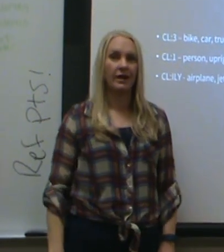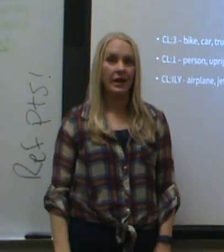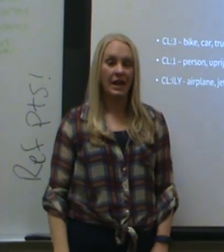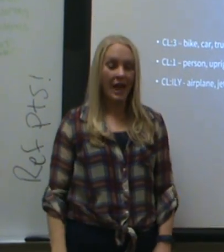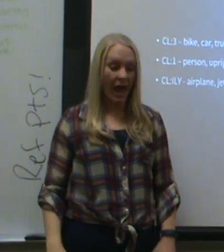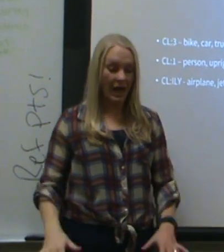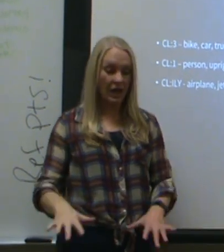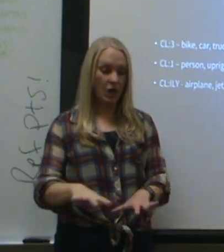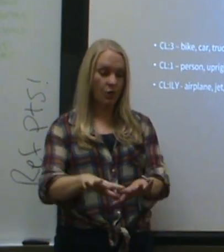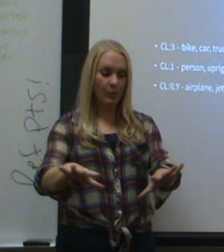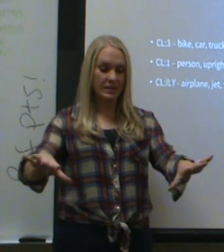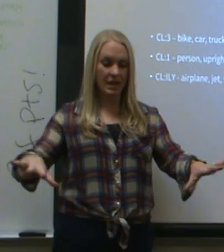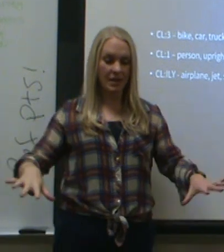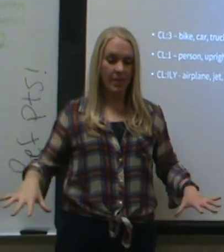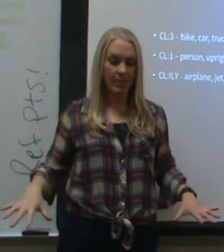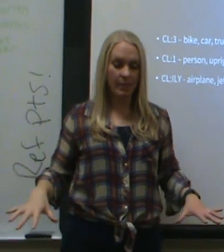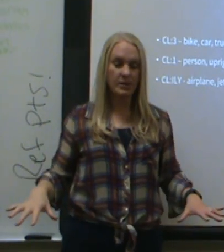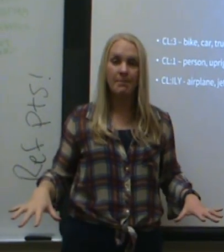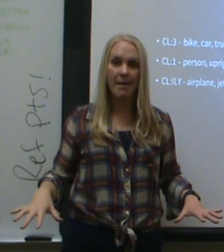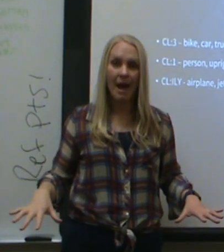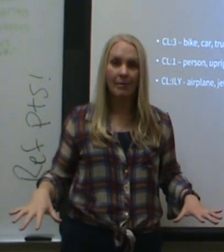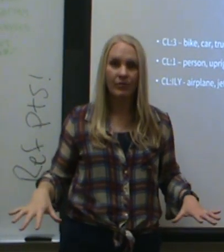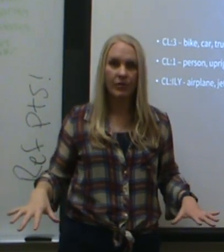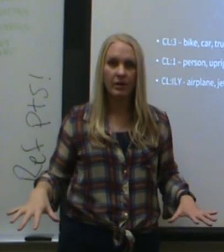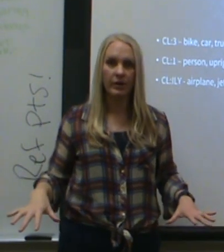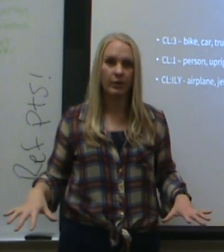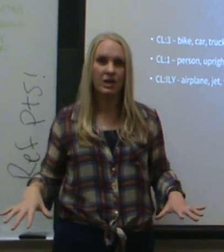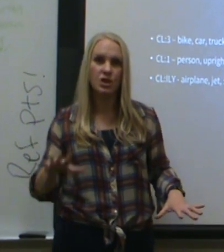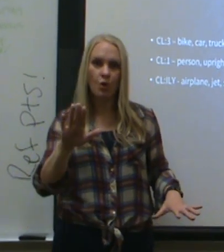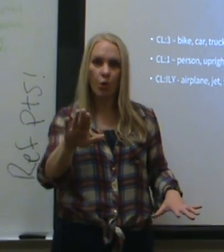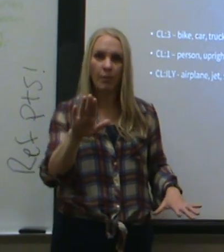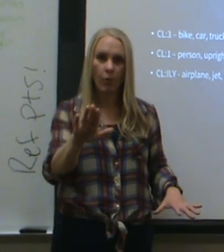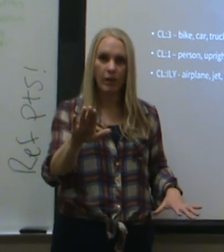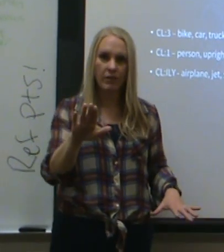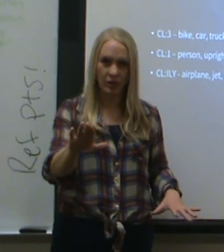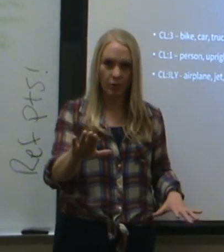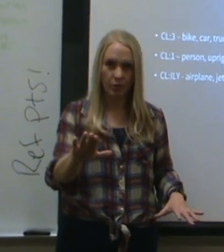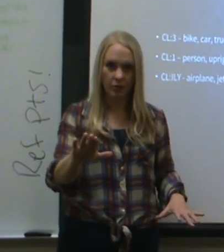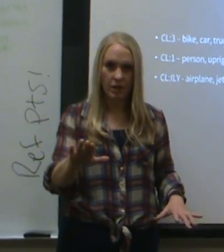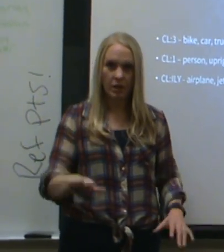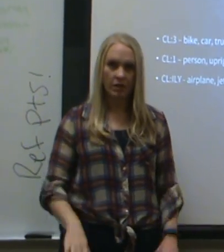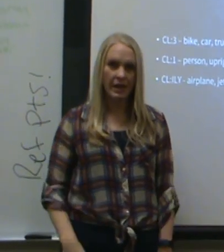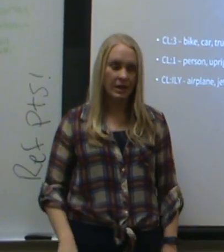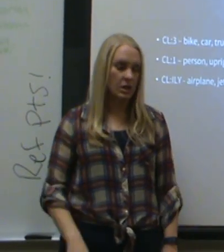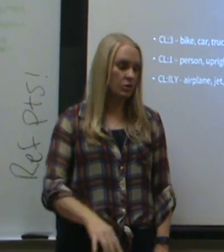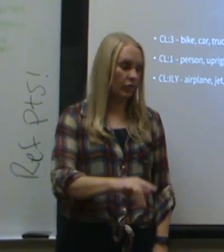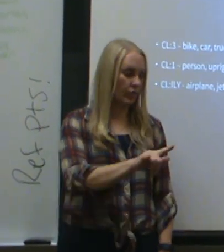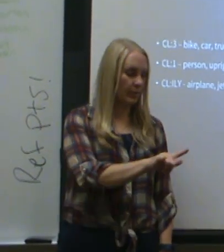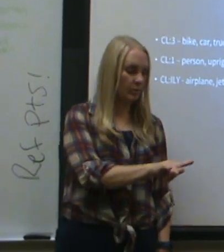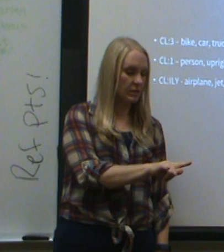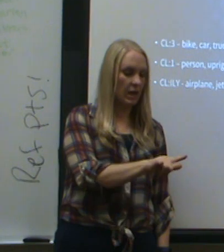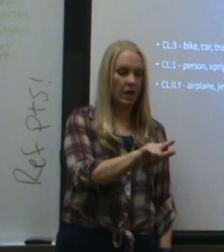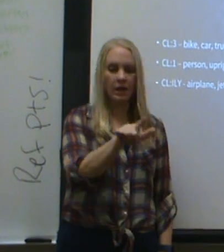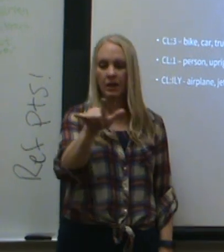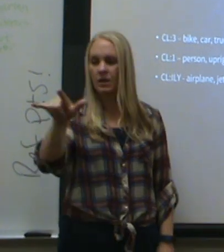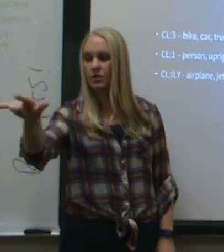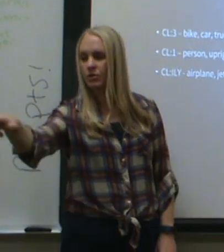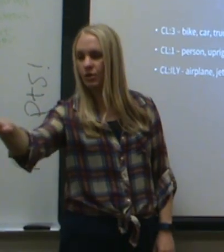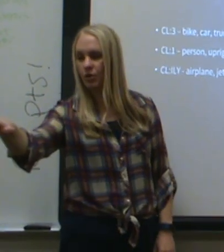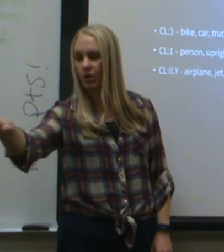right? And you pretend that there's a map in front of you. It's your point of view, right? So from Utah to New